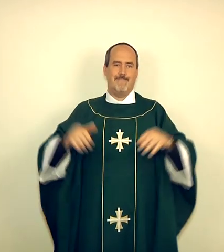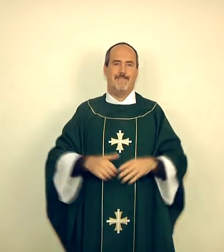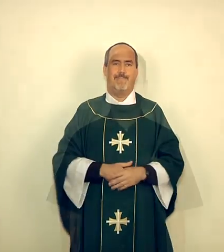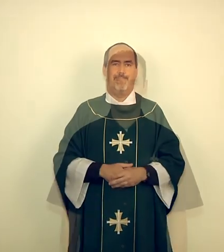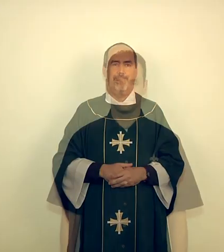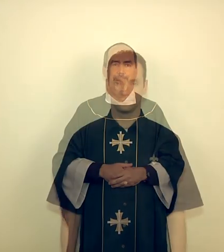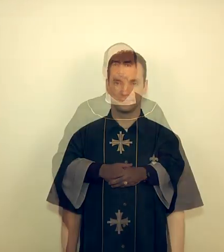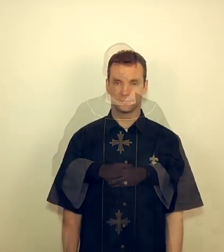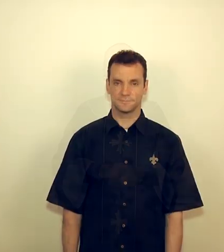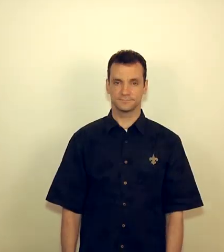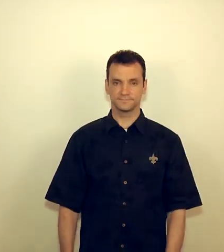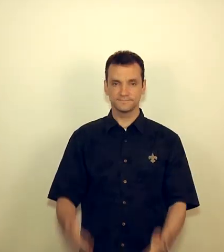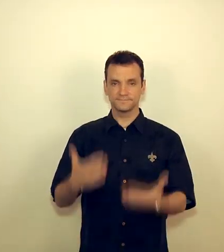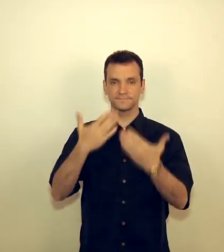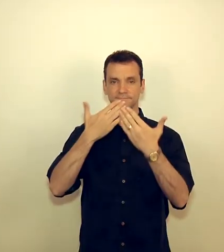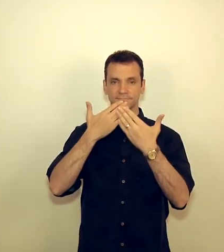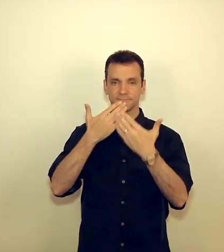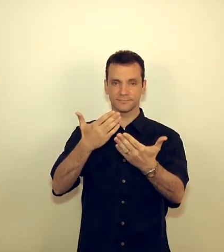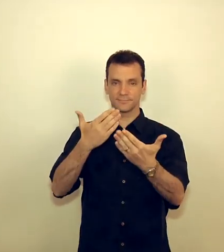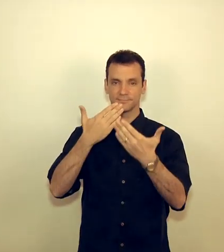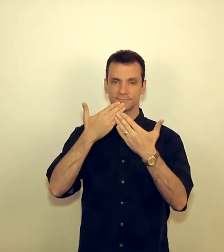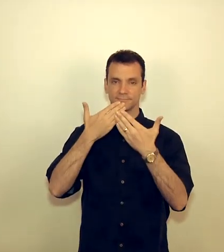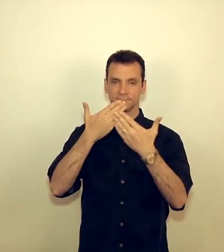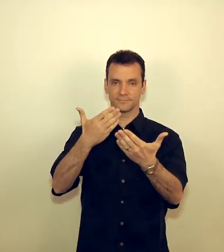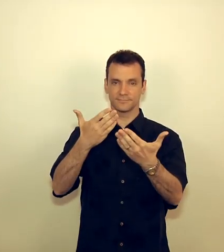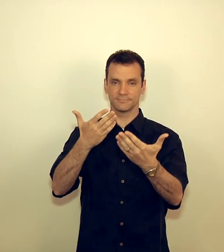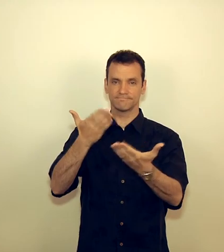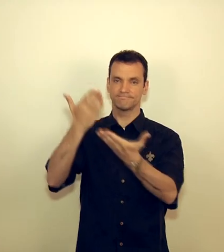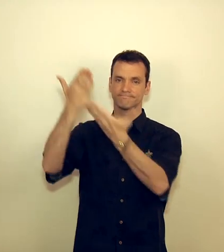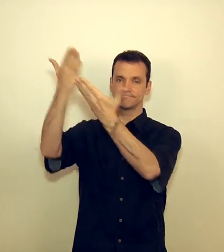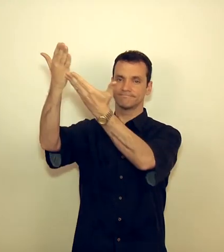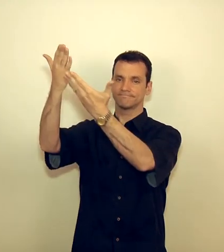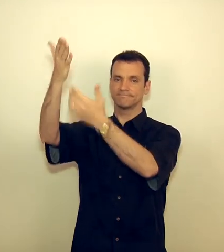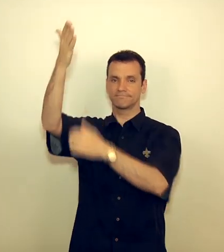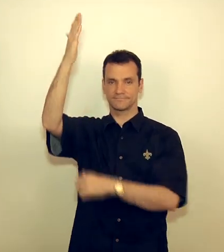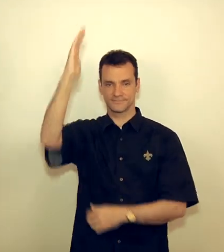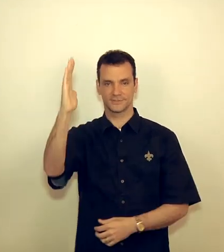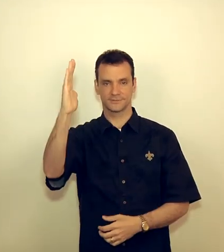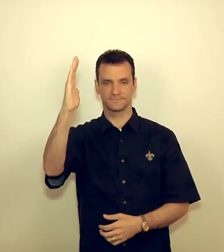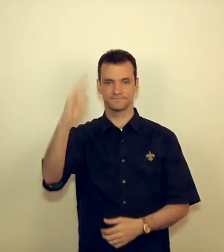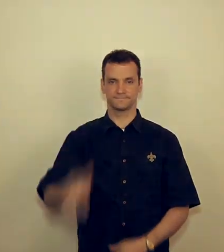Thanks be to God.